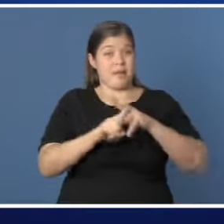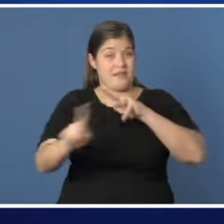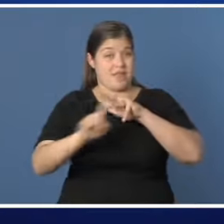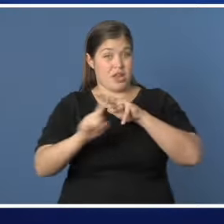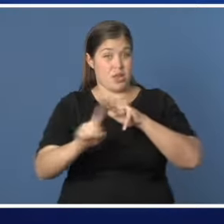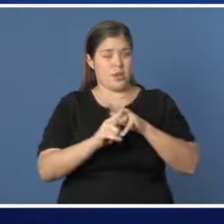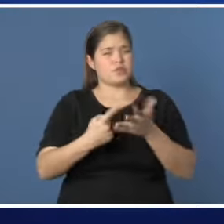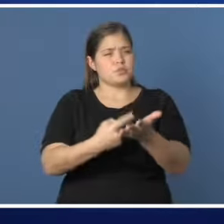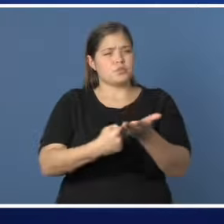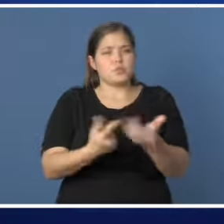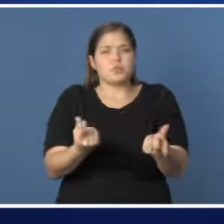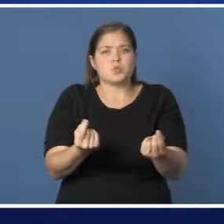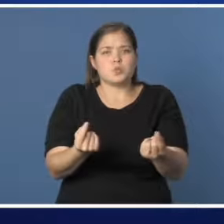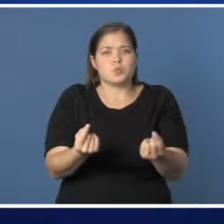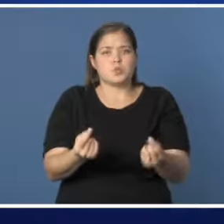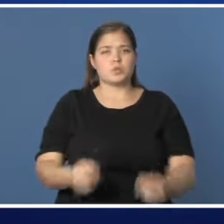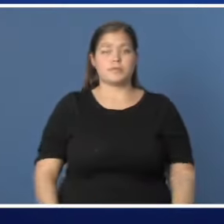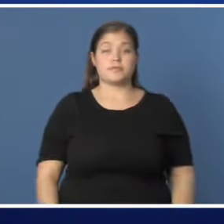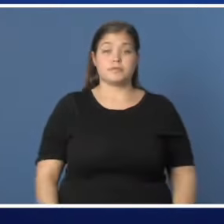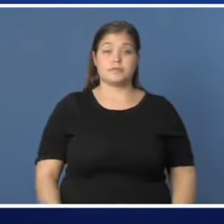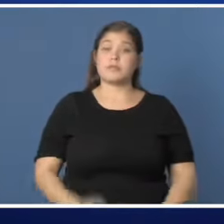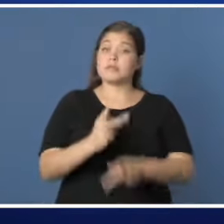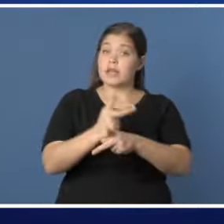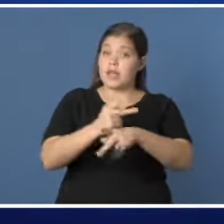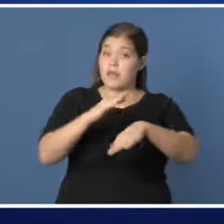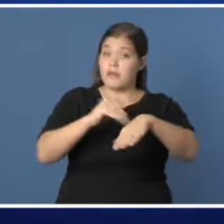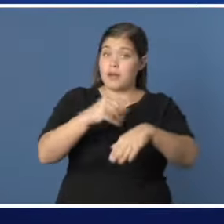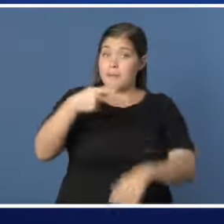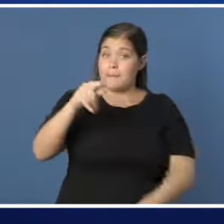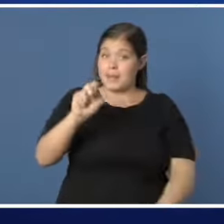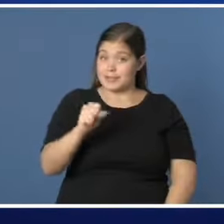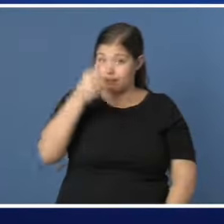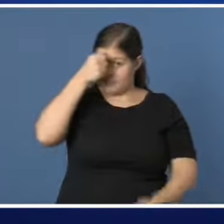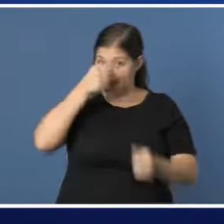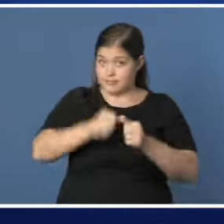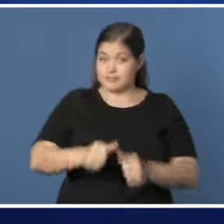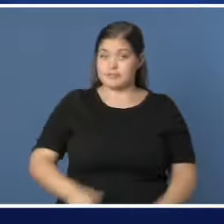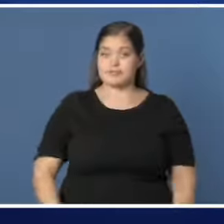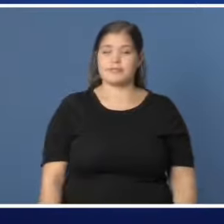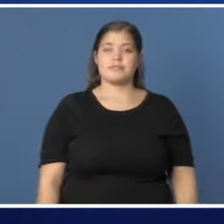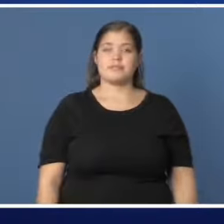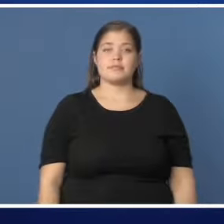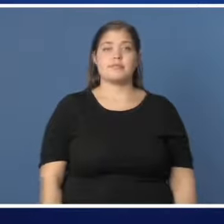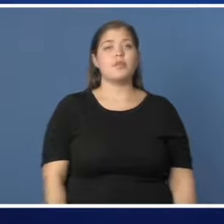Discuss what to do in an evacuation. Plan how to take care of your pets.